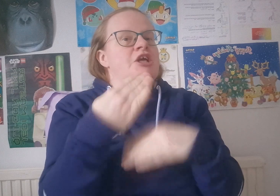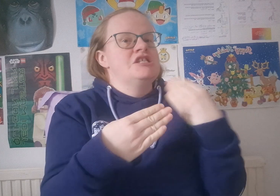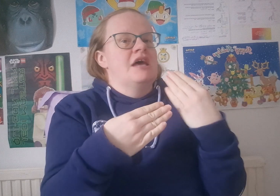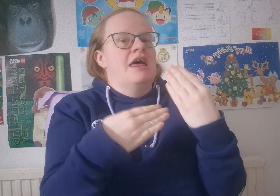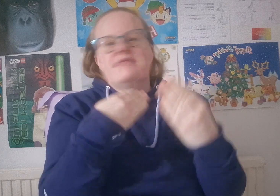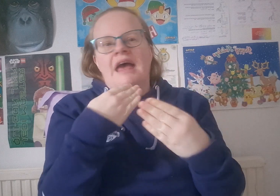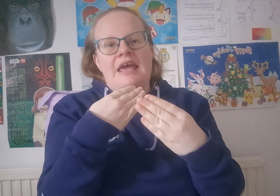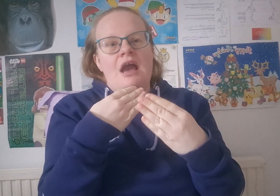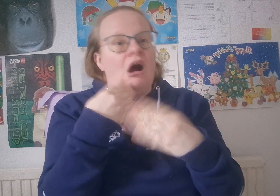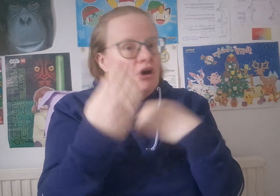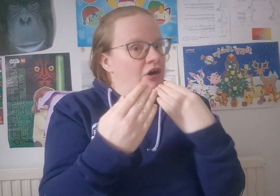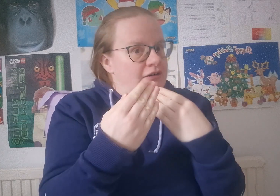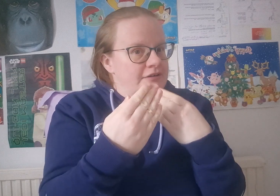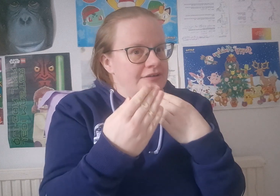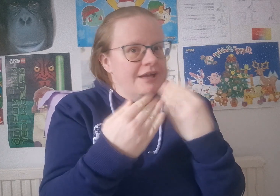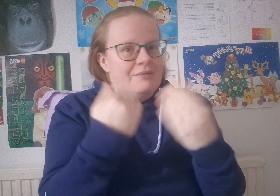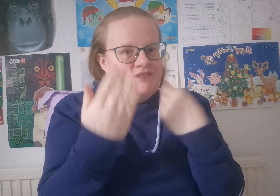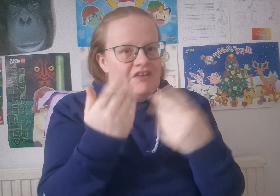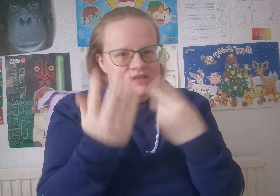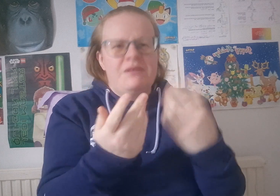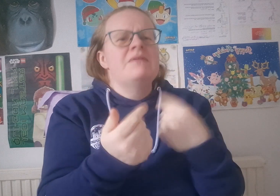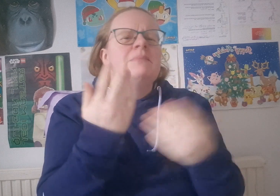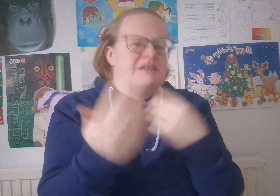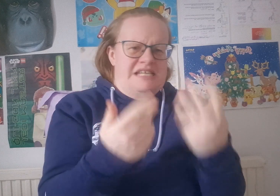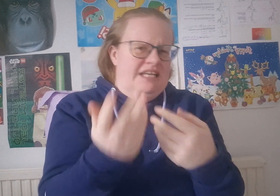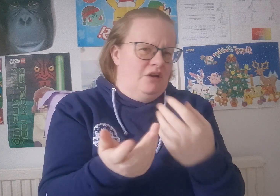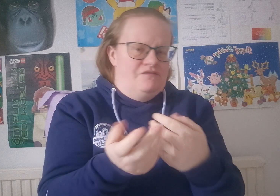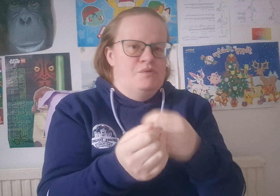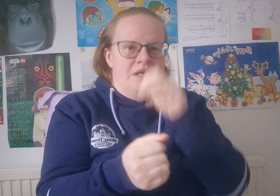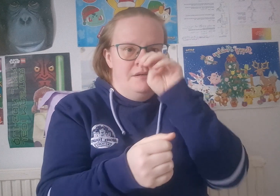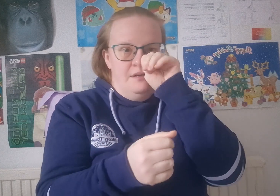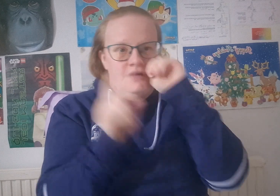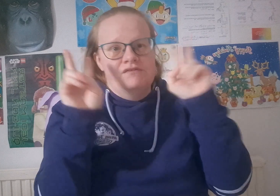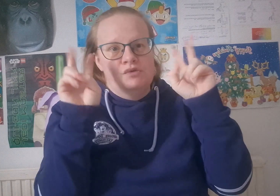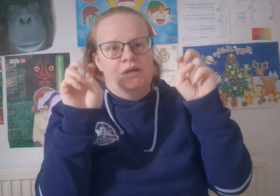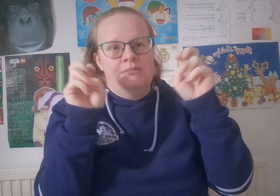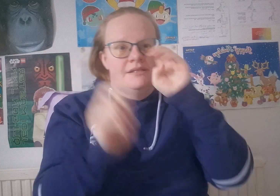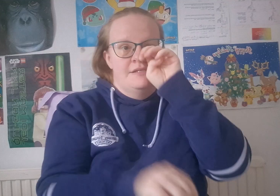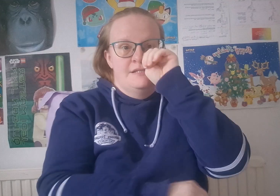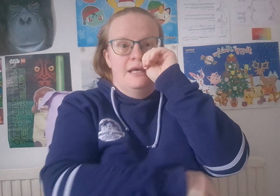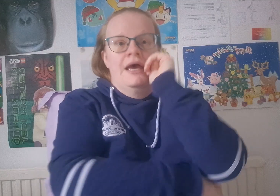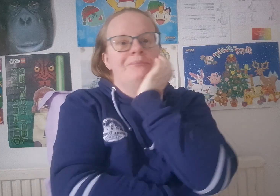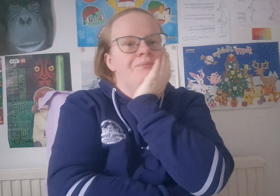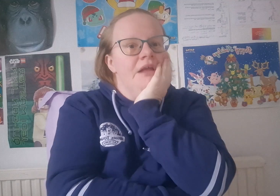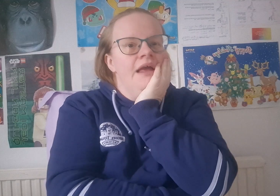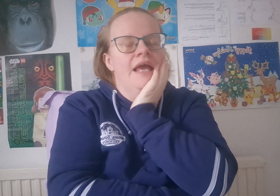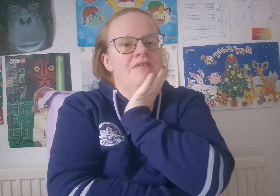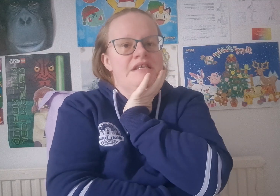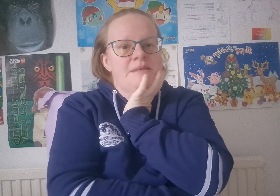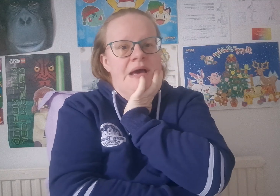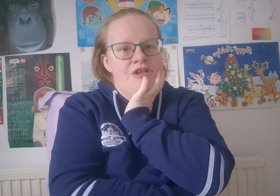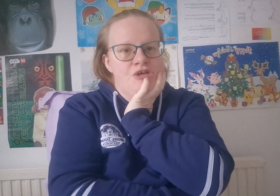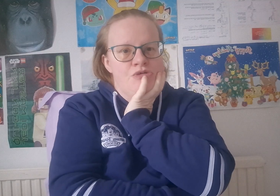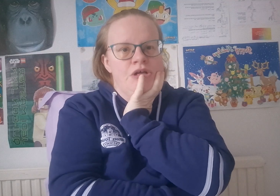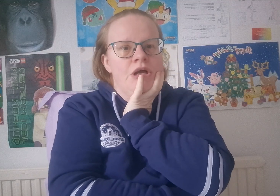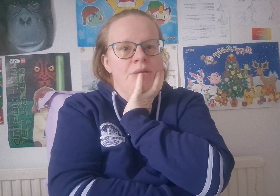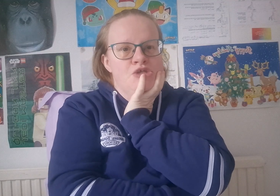because they are they're basically a lot of twin myths in this about the children, because